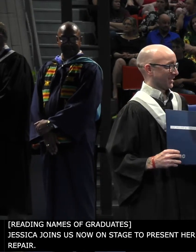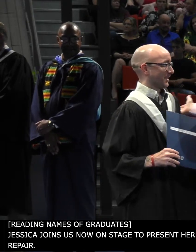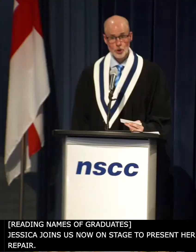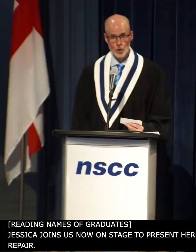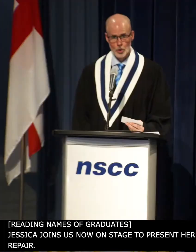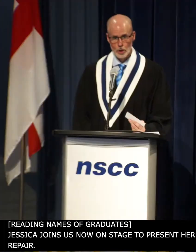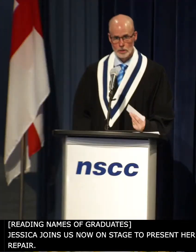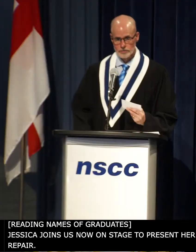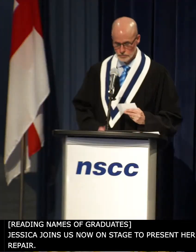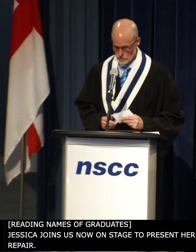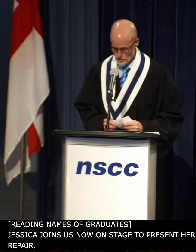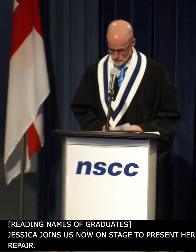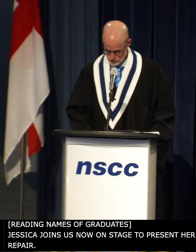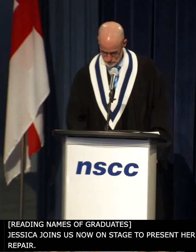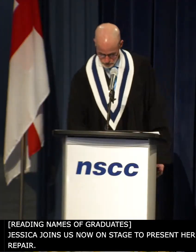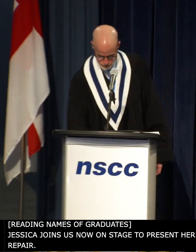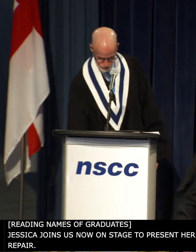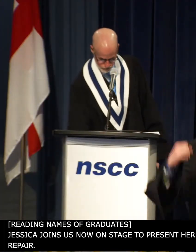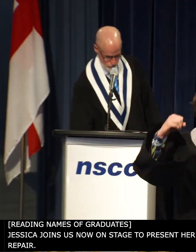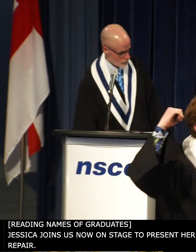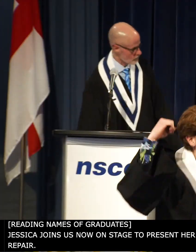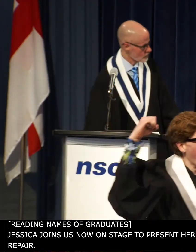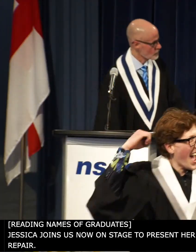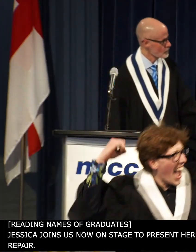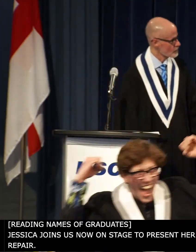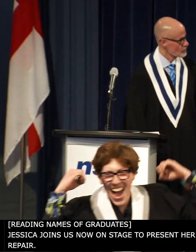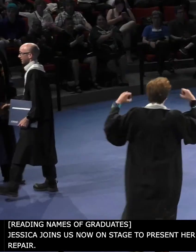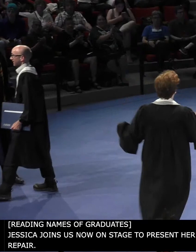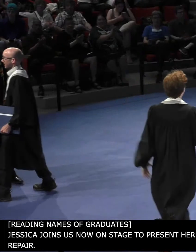Ronald O'Toole.